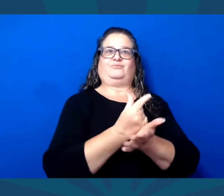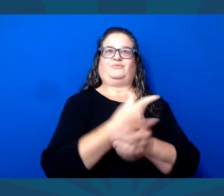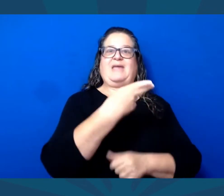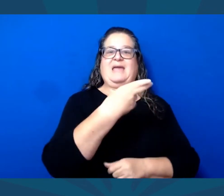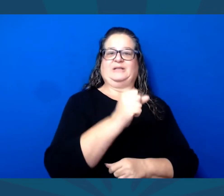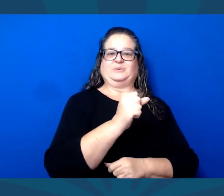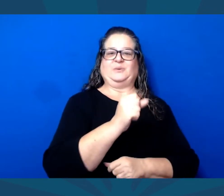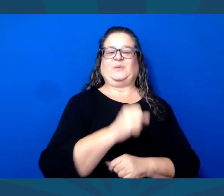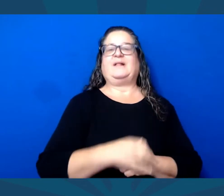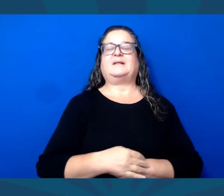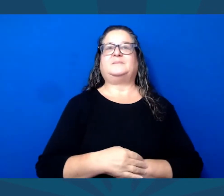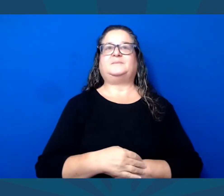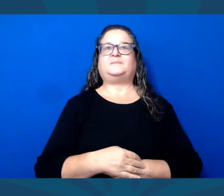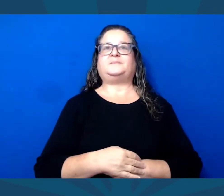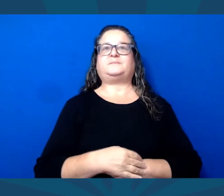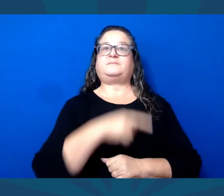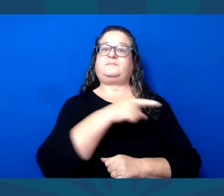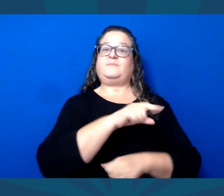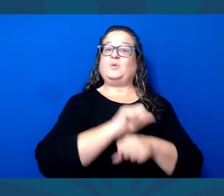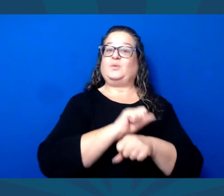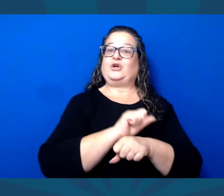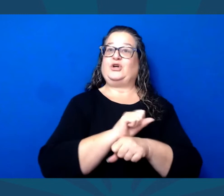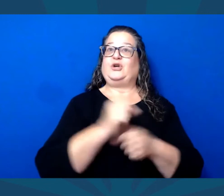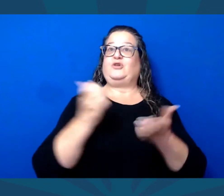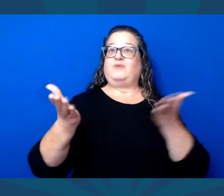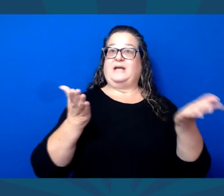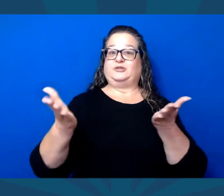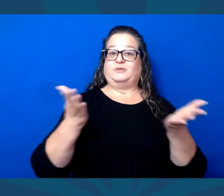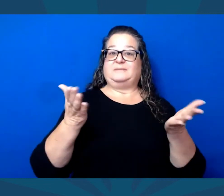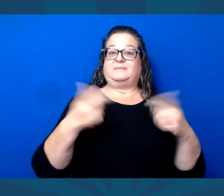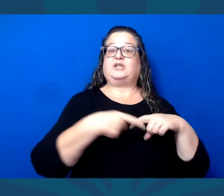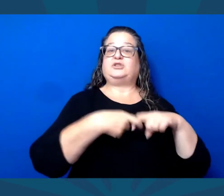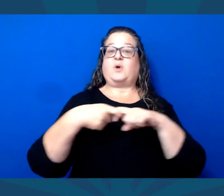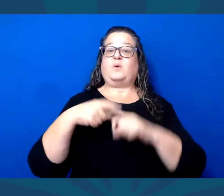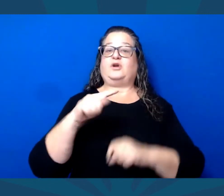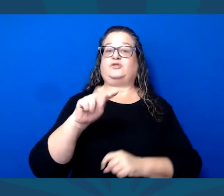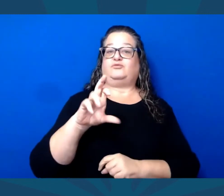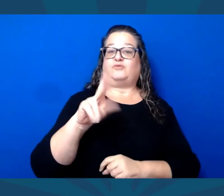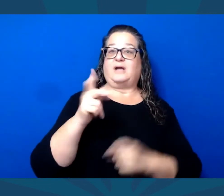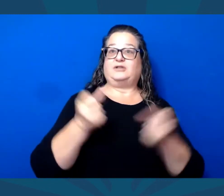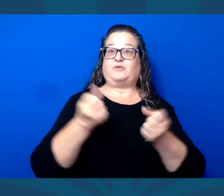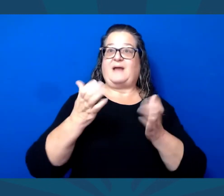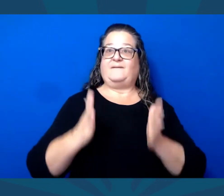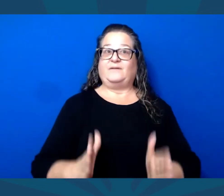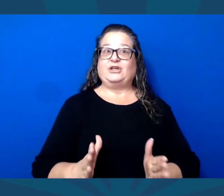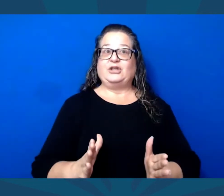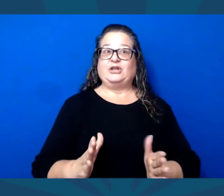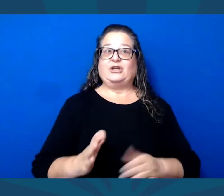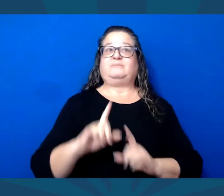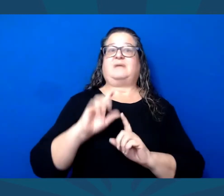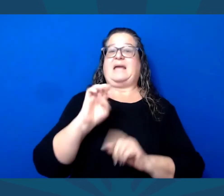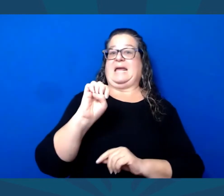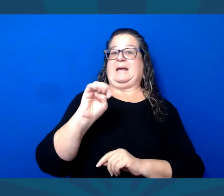behavioral science. As the first high school graduate in her family, Marin worked her way through college by serving